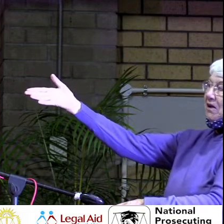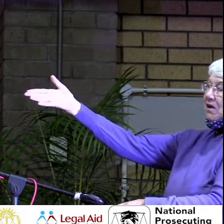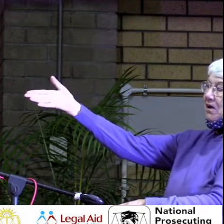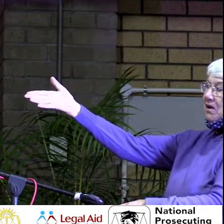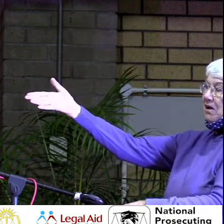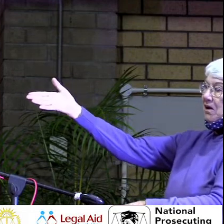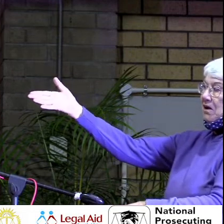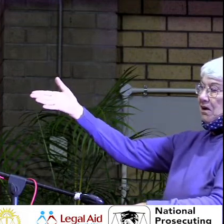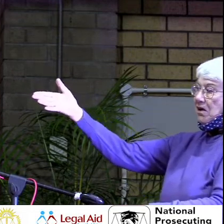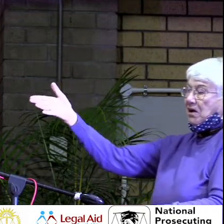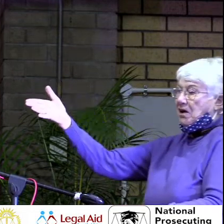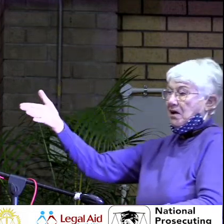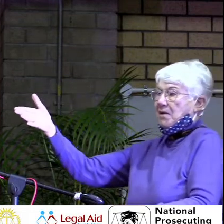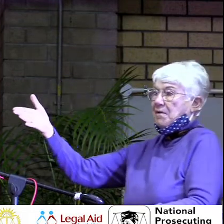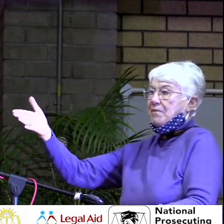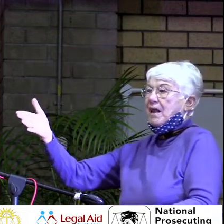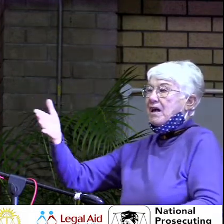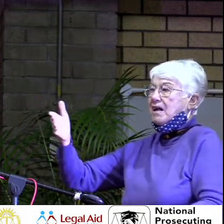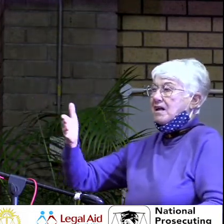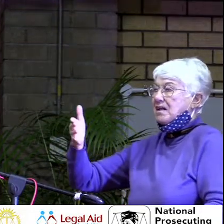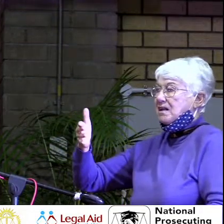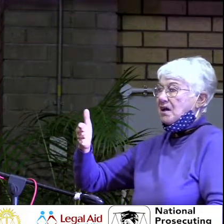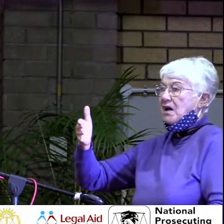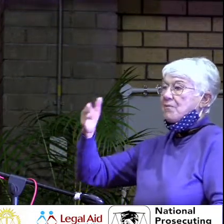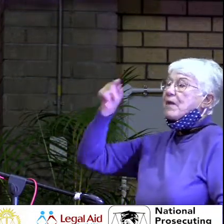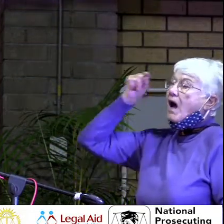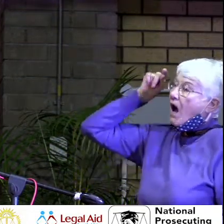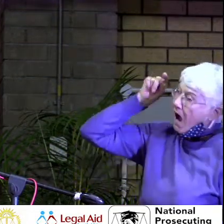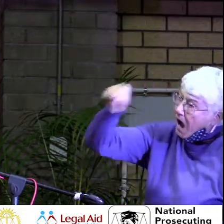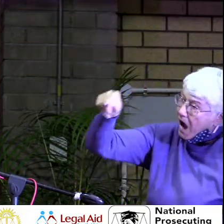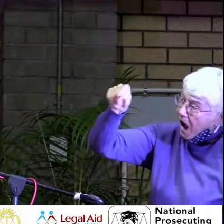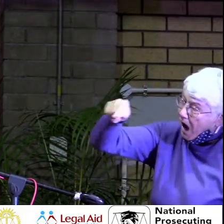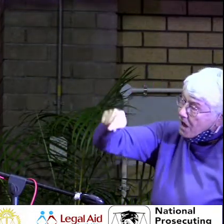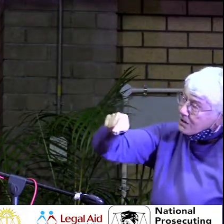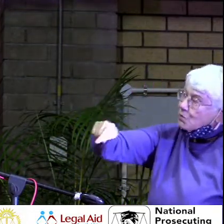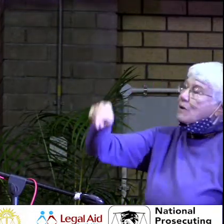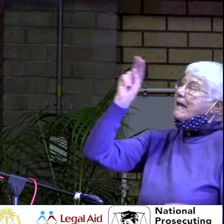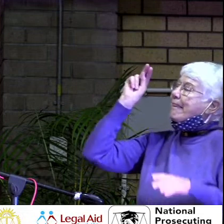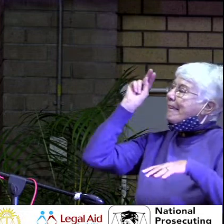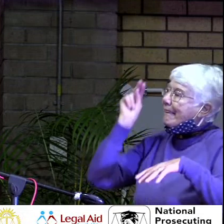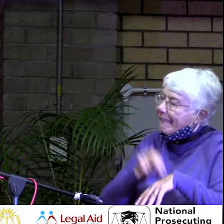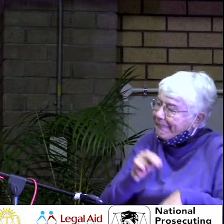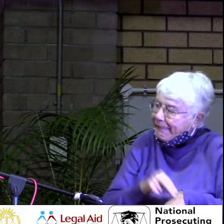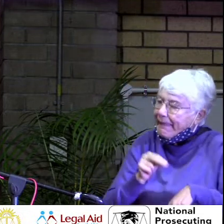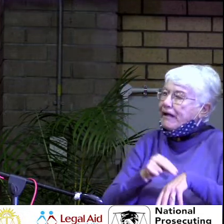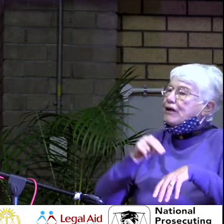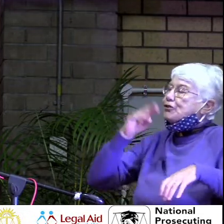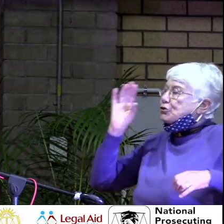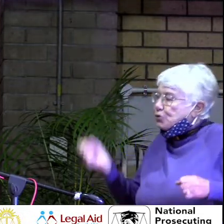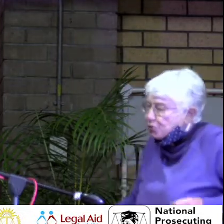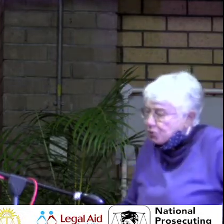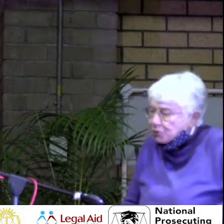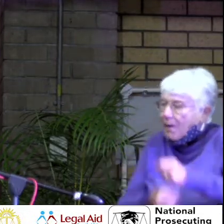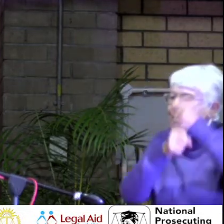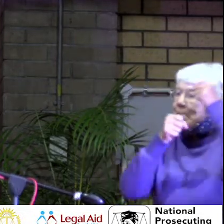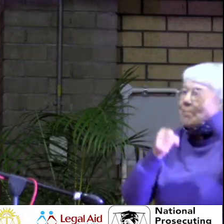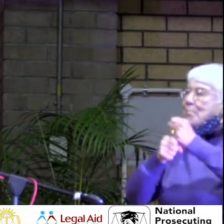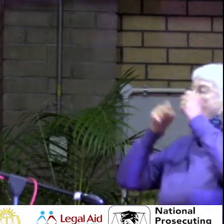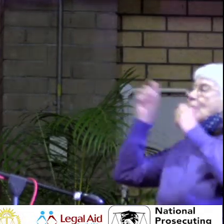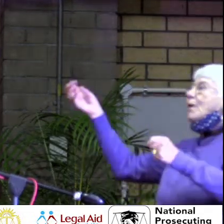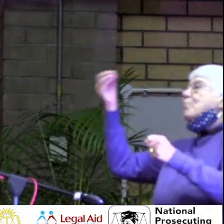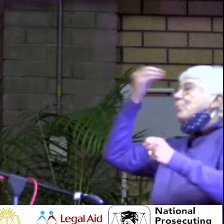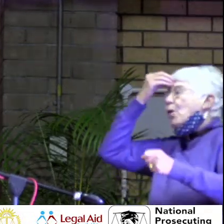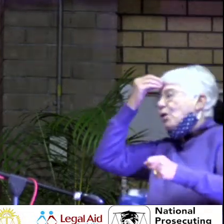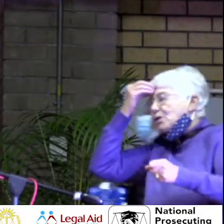criticism, even if we've got complaints. But we need to support South African police services in order to make the society and Delft safe